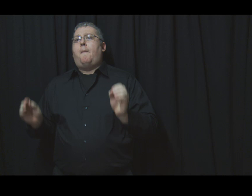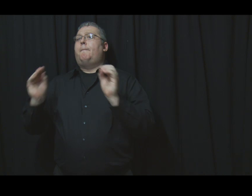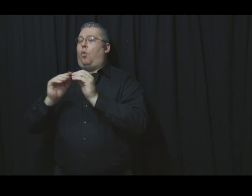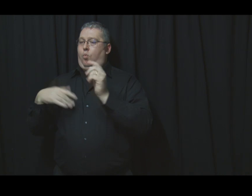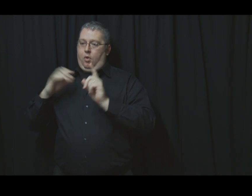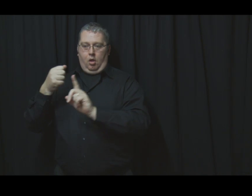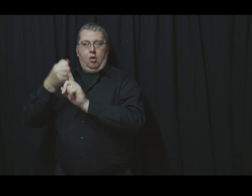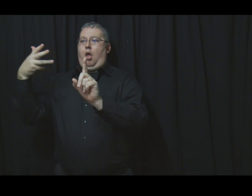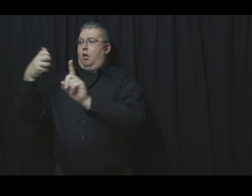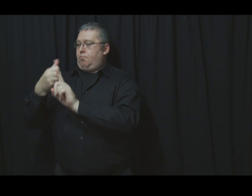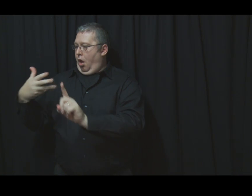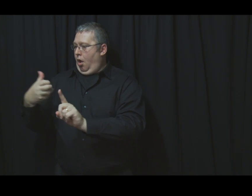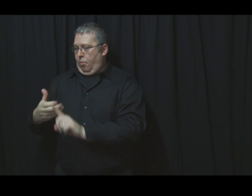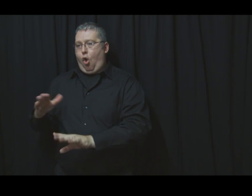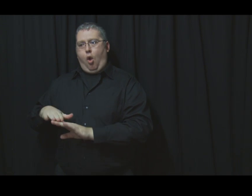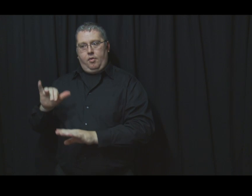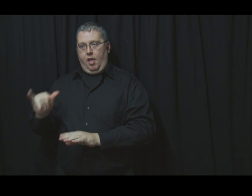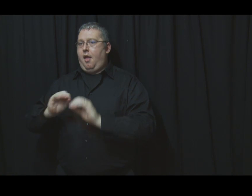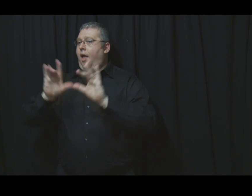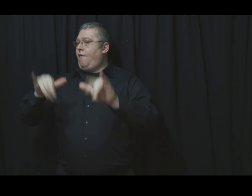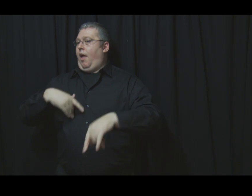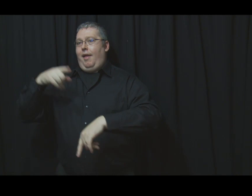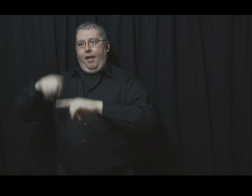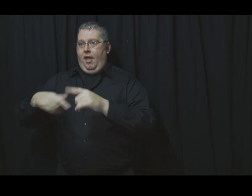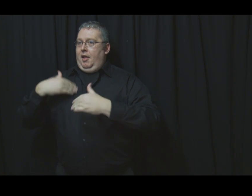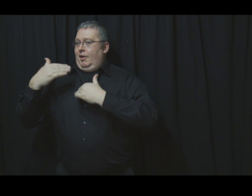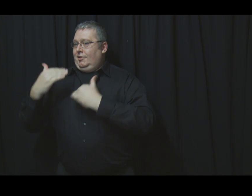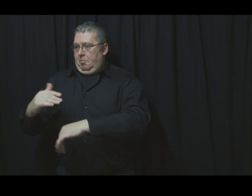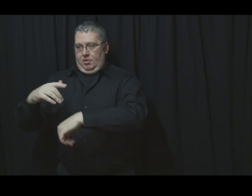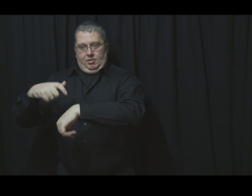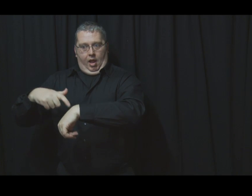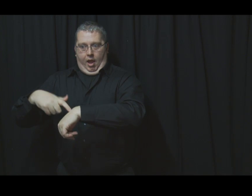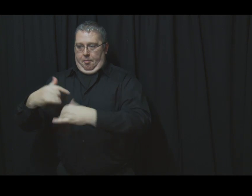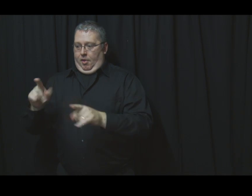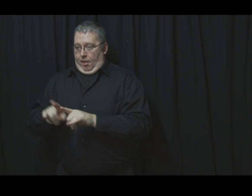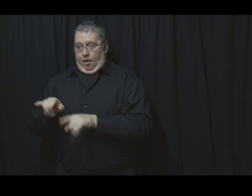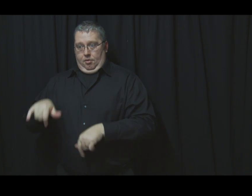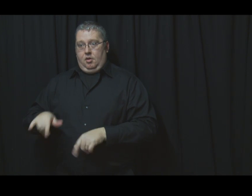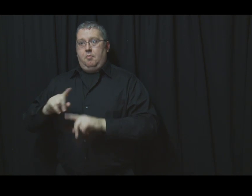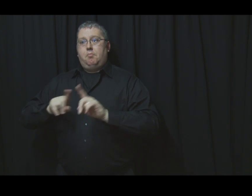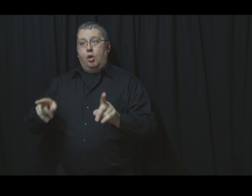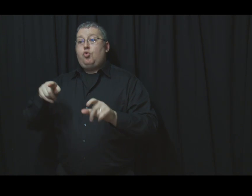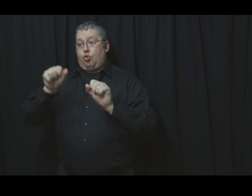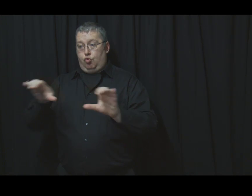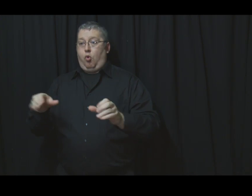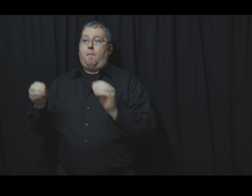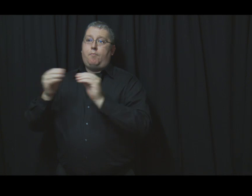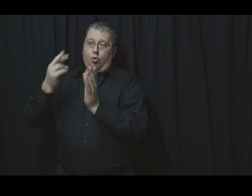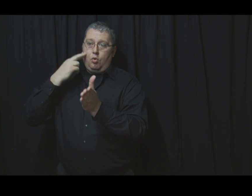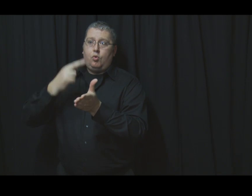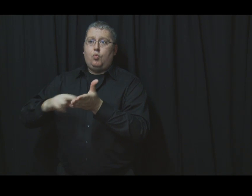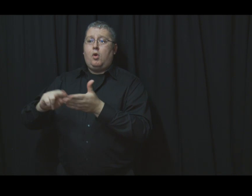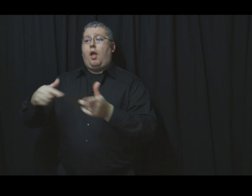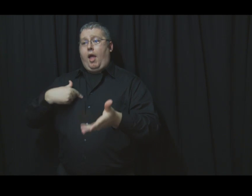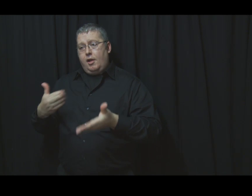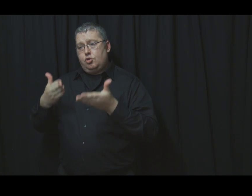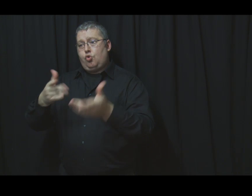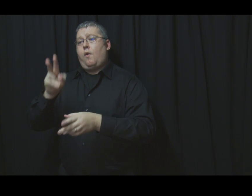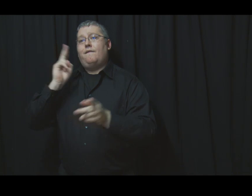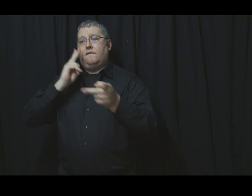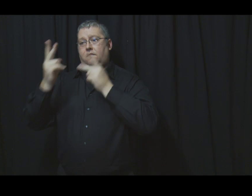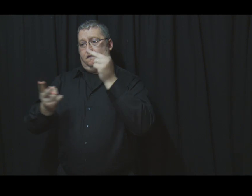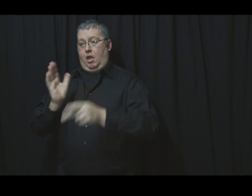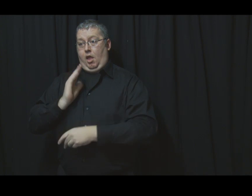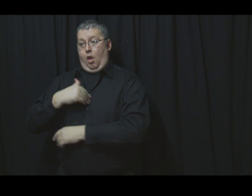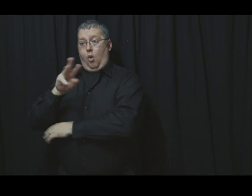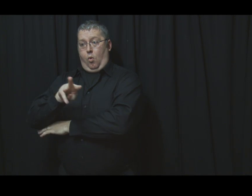each of these topics. Obviously, you can't do that in a short time like this, and you could do a lot more research. I suggest you visit our website